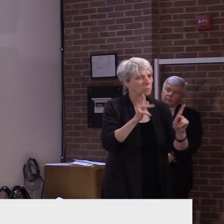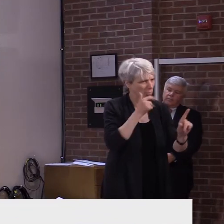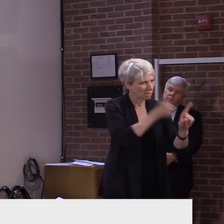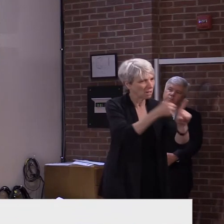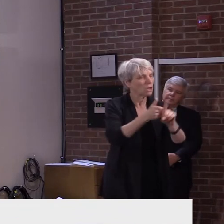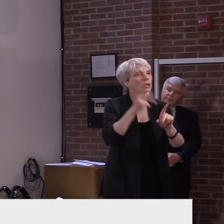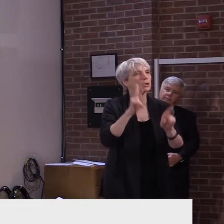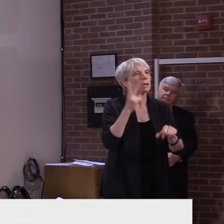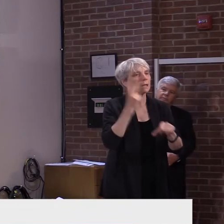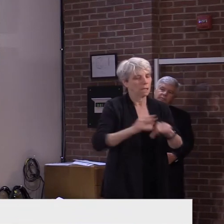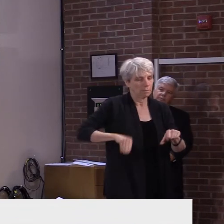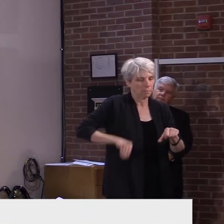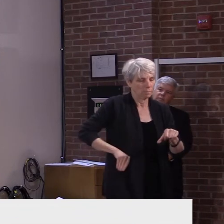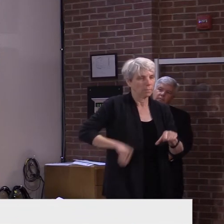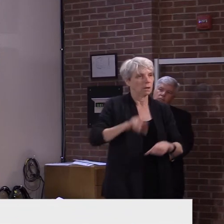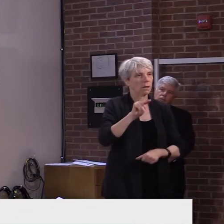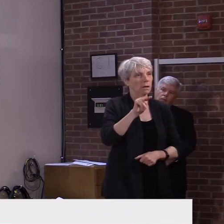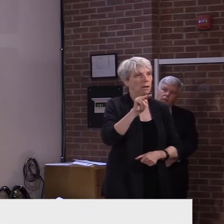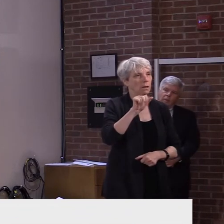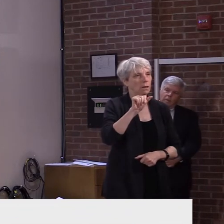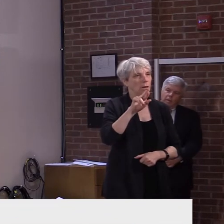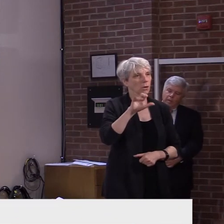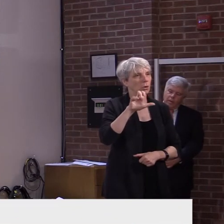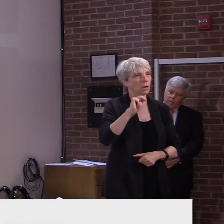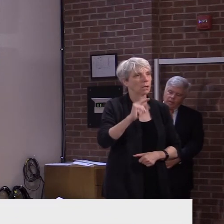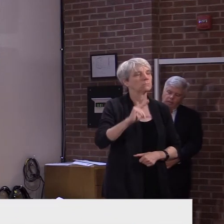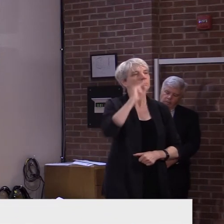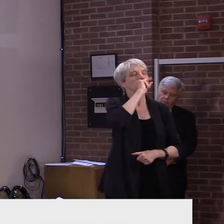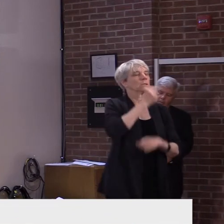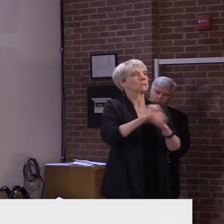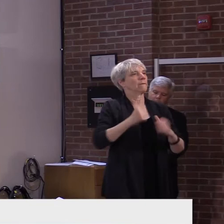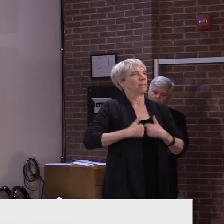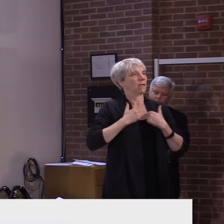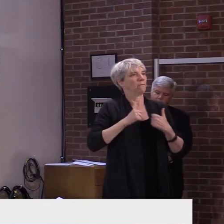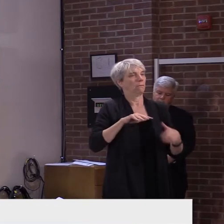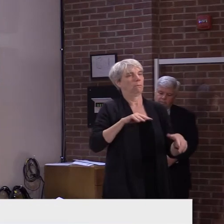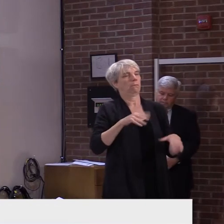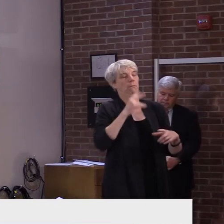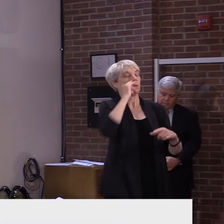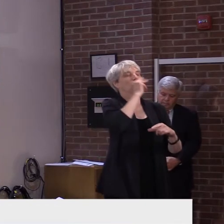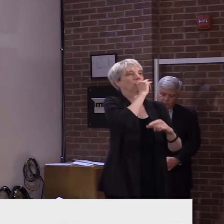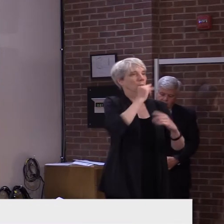an overdose. More information about this campaign can be found at